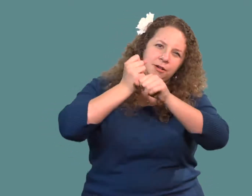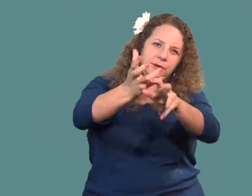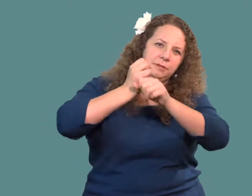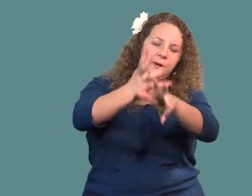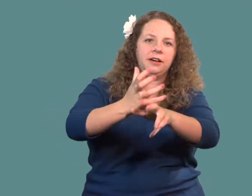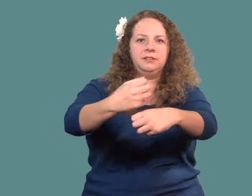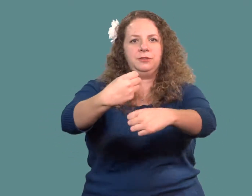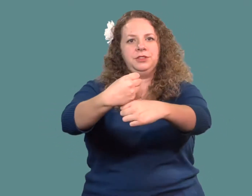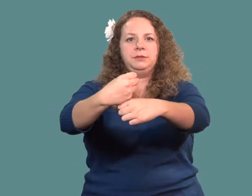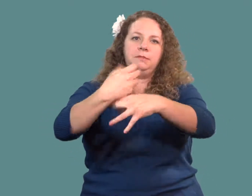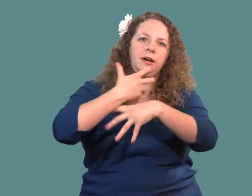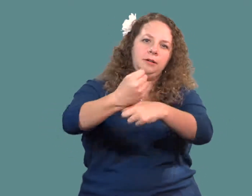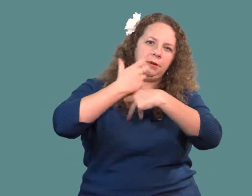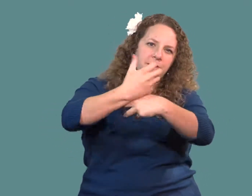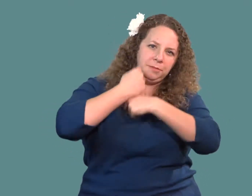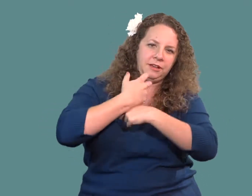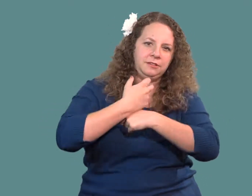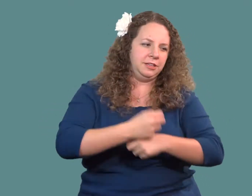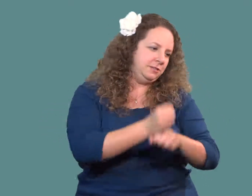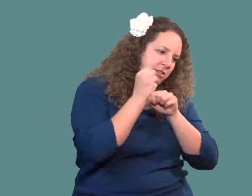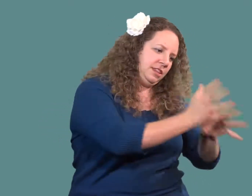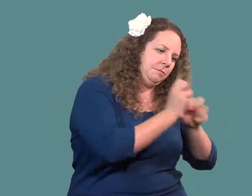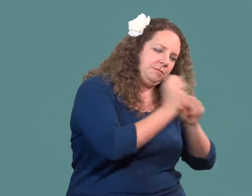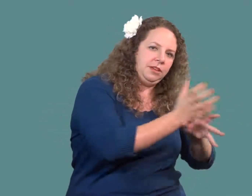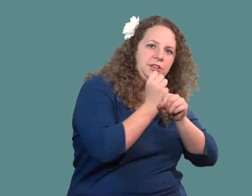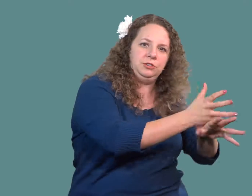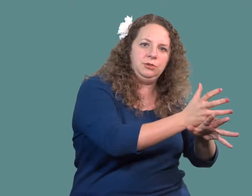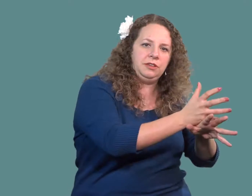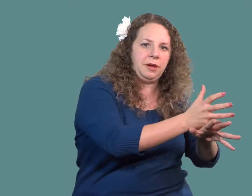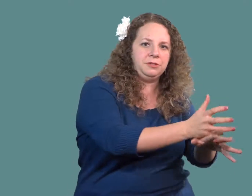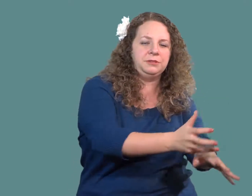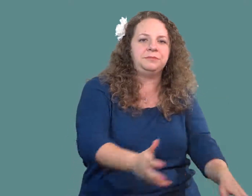pa, pa. Or this way, pa, pa, pa. To them, I can chew them out.